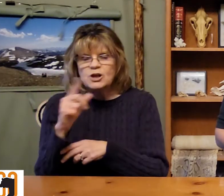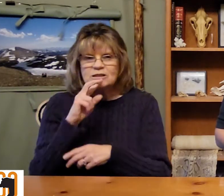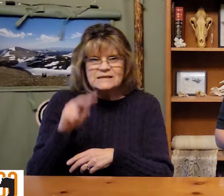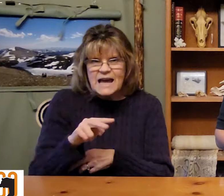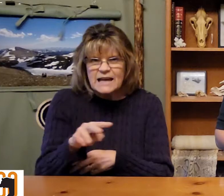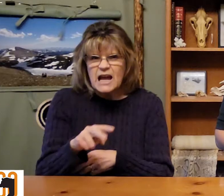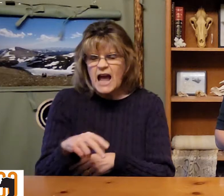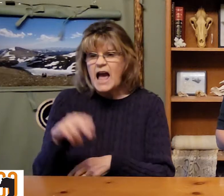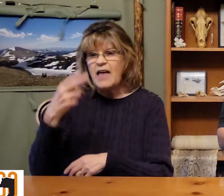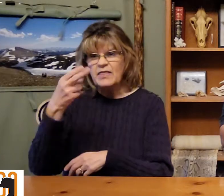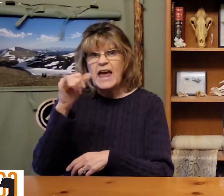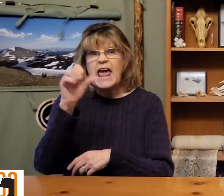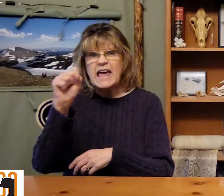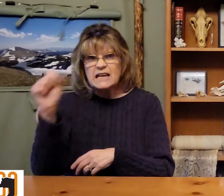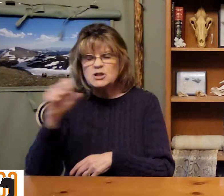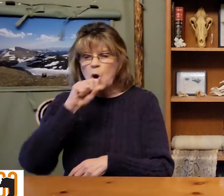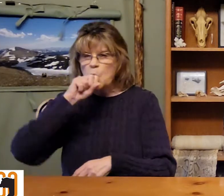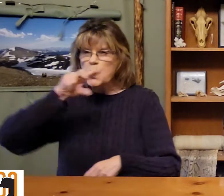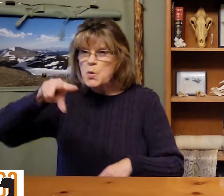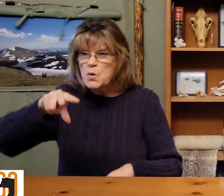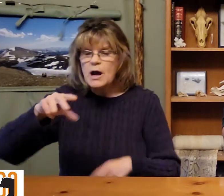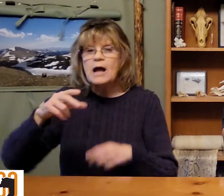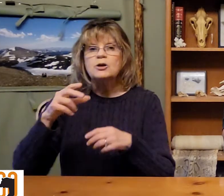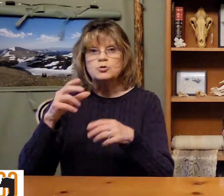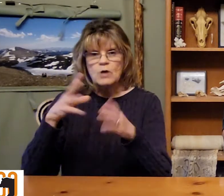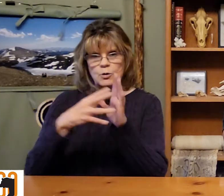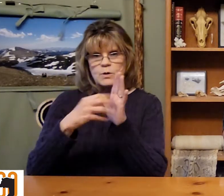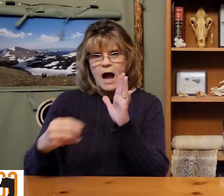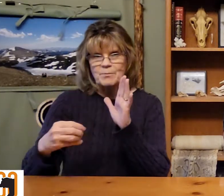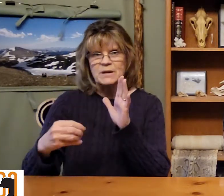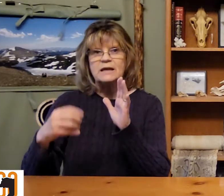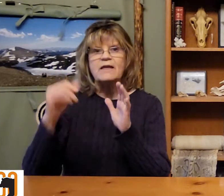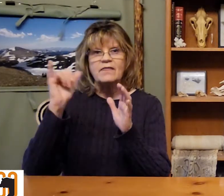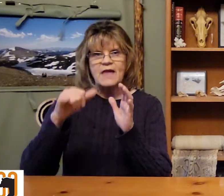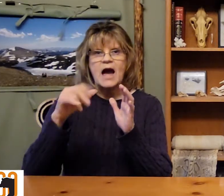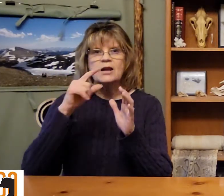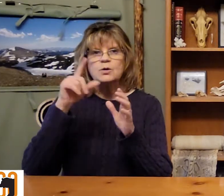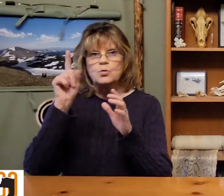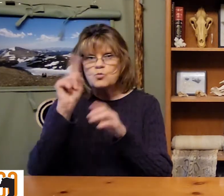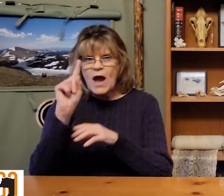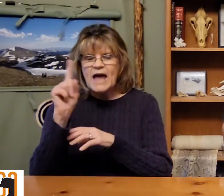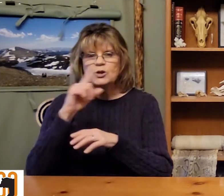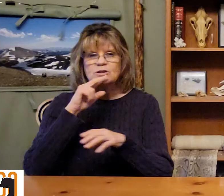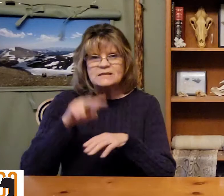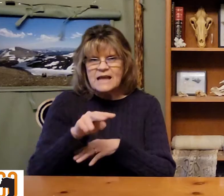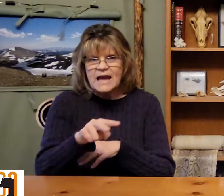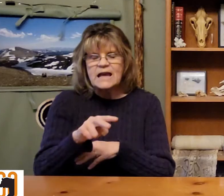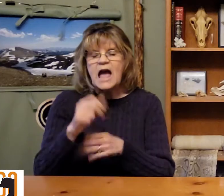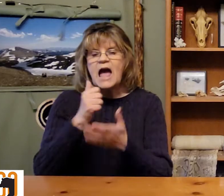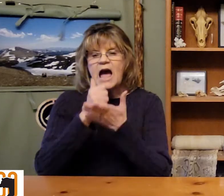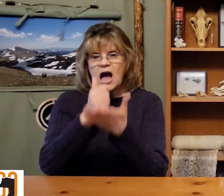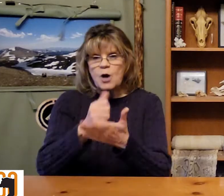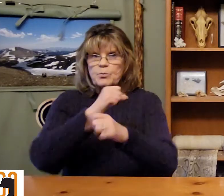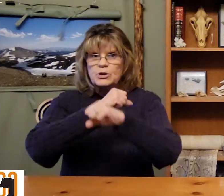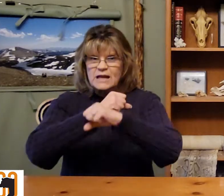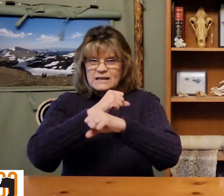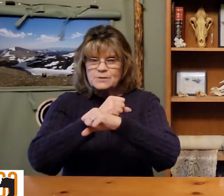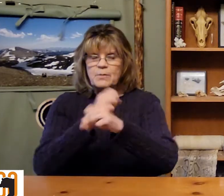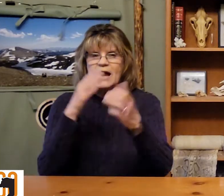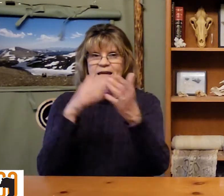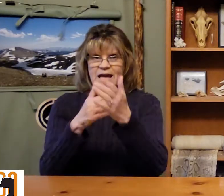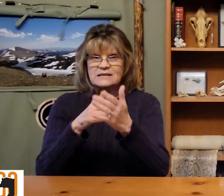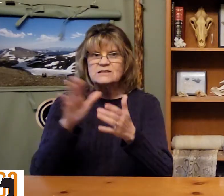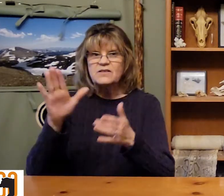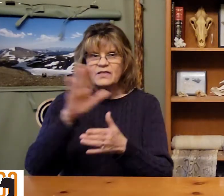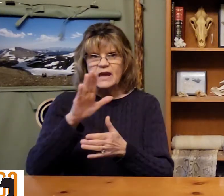hiss very loudly and try to imitate the rattlesnake. All of this to help protect themselves against their